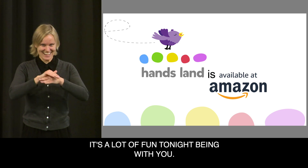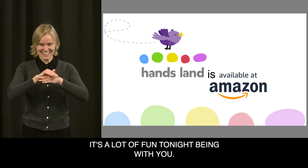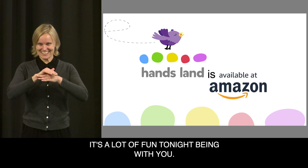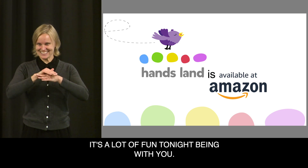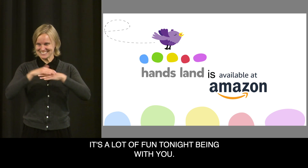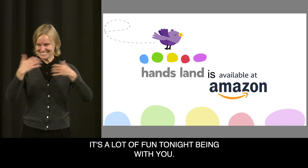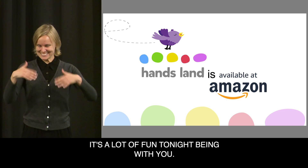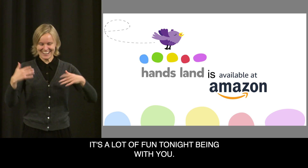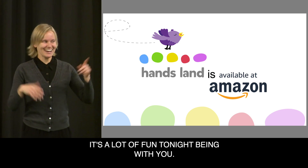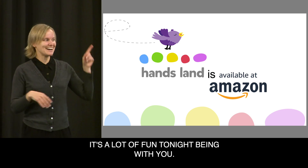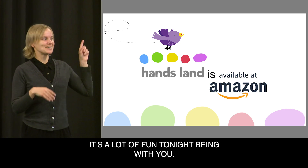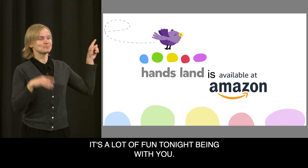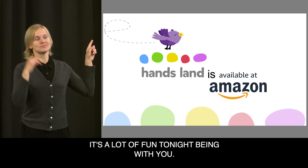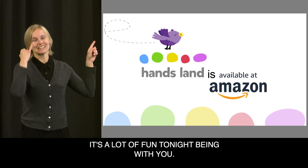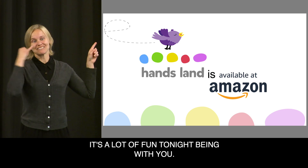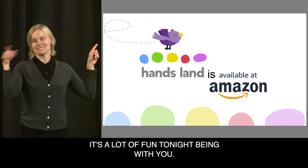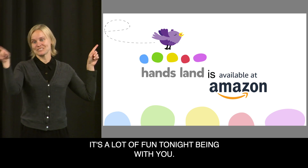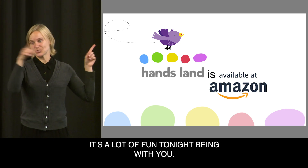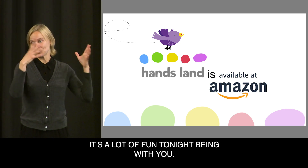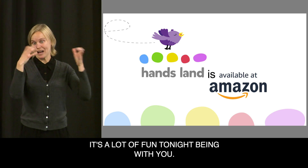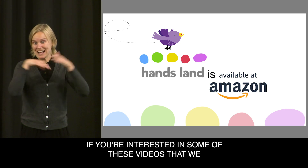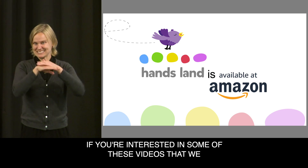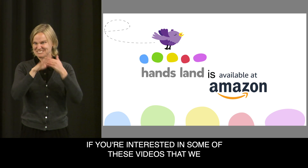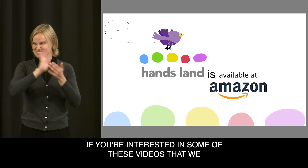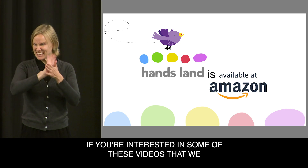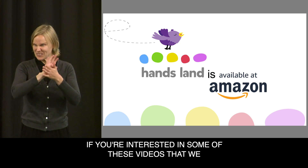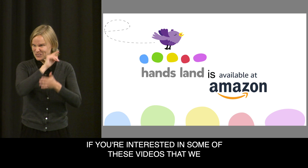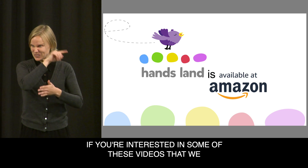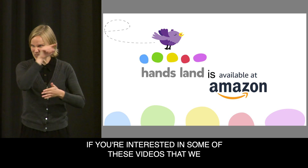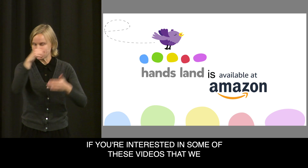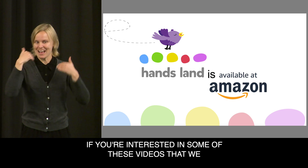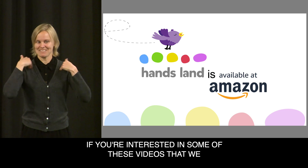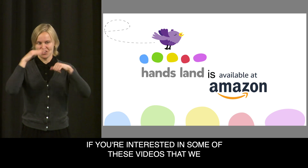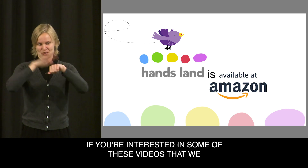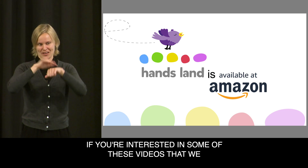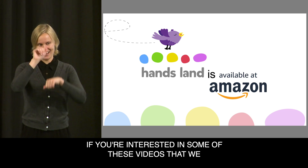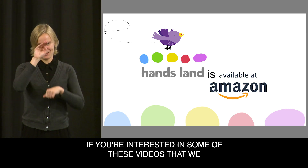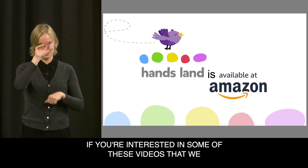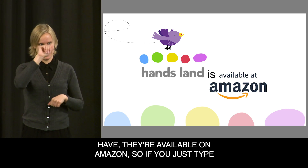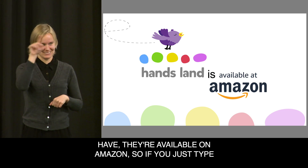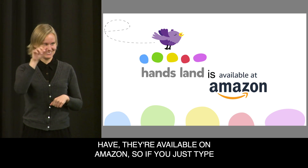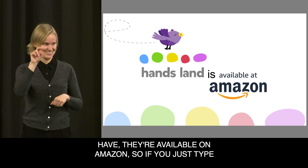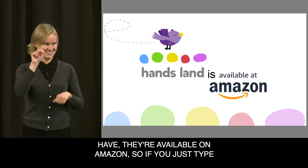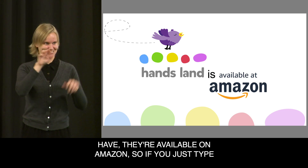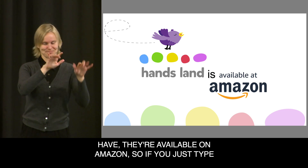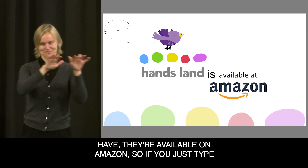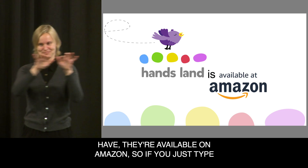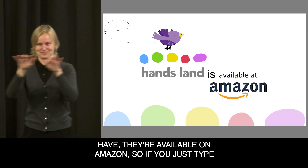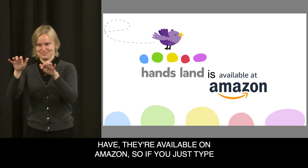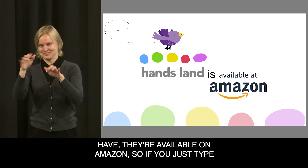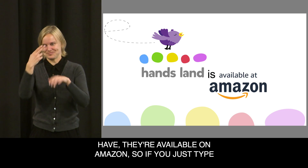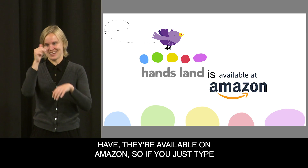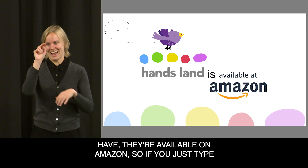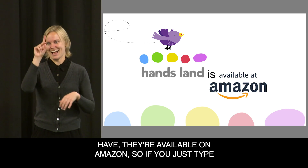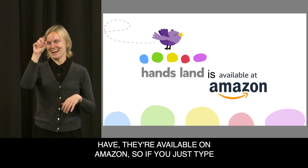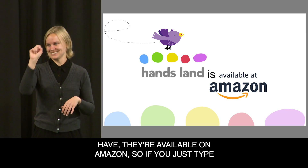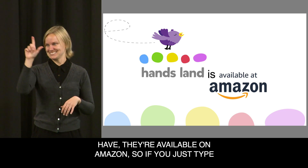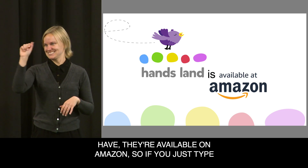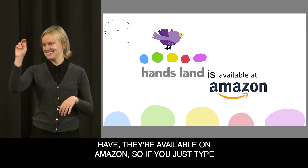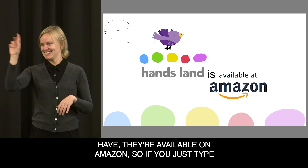fun tonight being with you. If you're interested in some of these videos that we have, they're available on Amazon. So if you just type